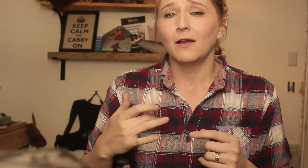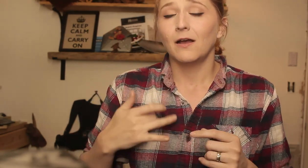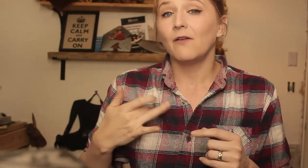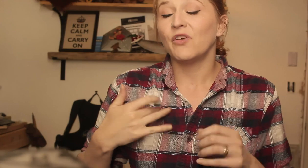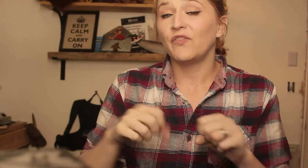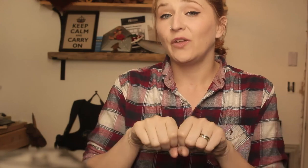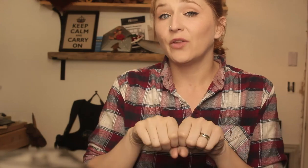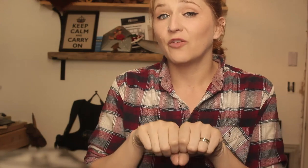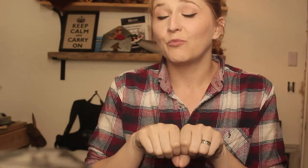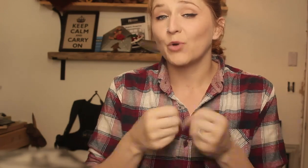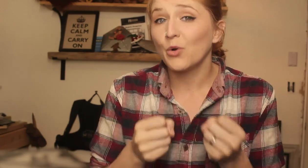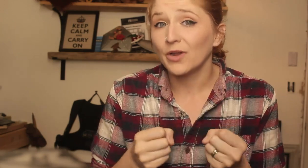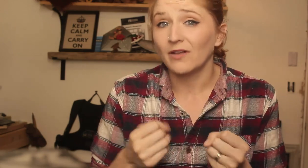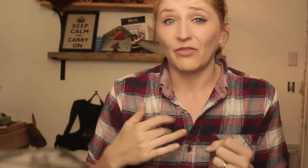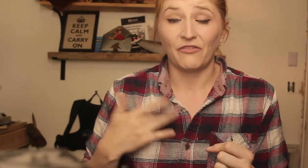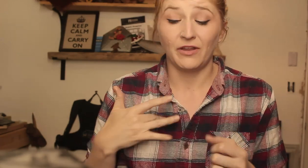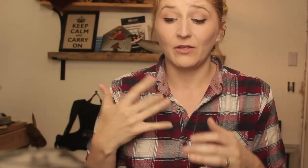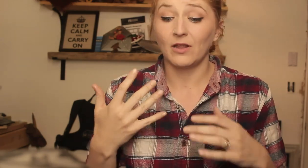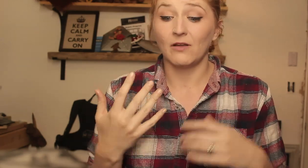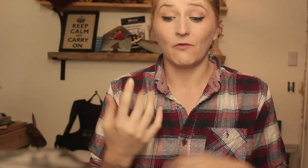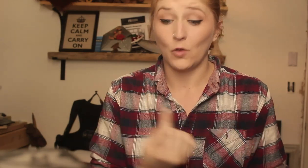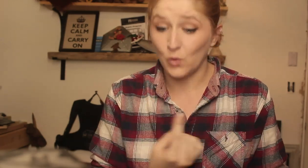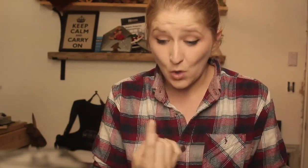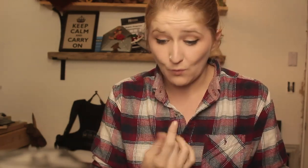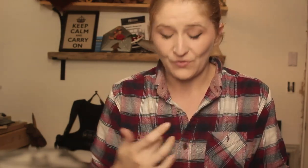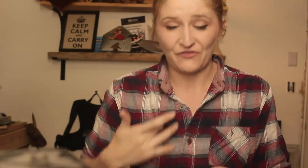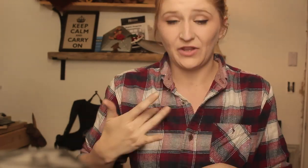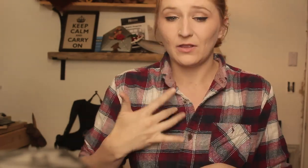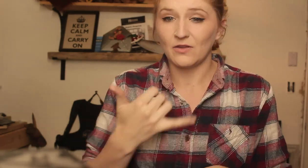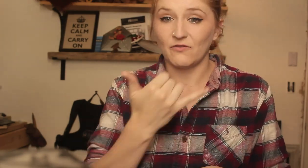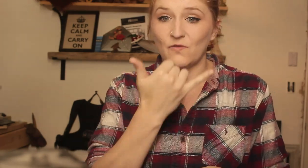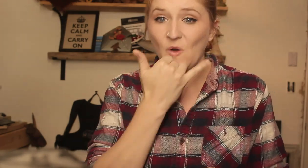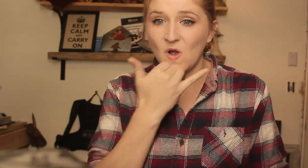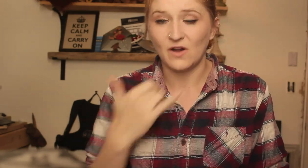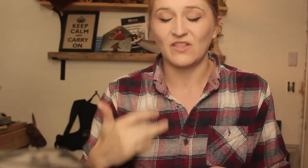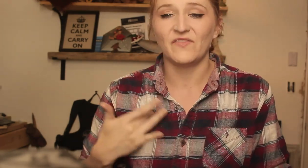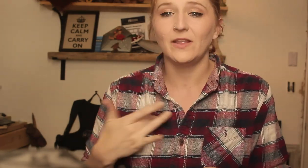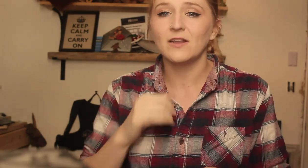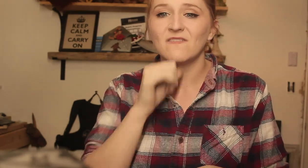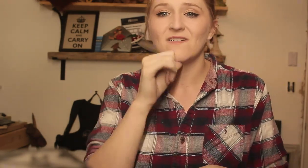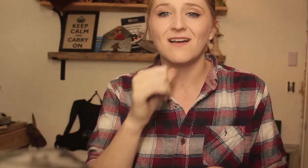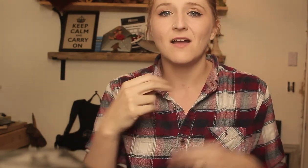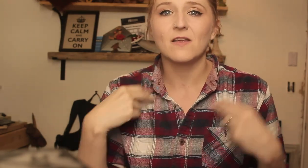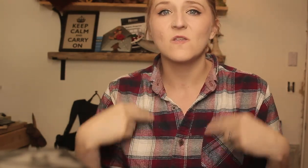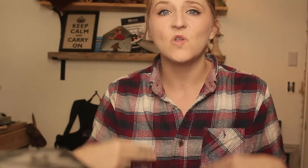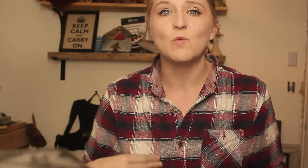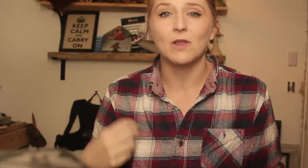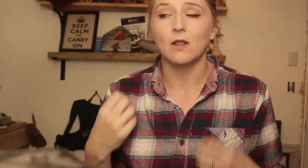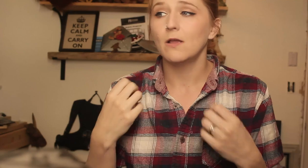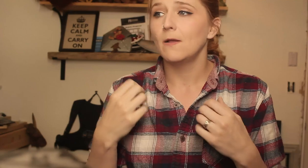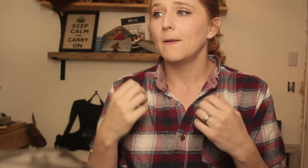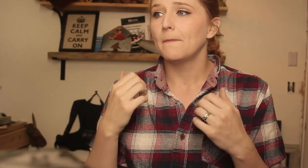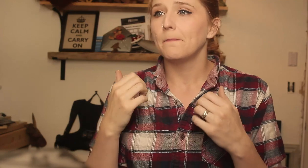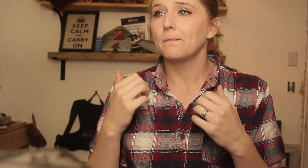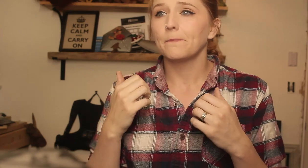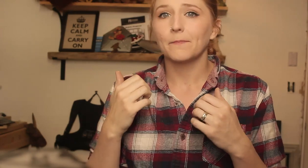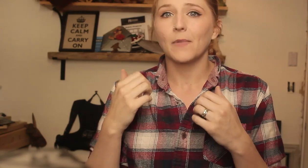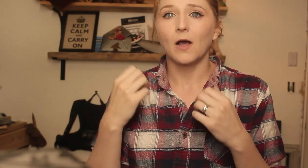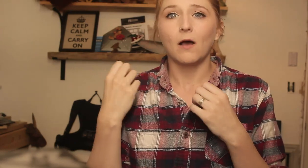of the feeling of broken, the feeling of alone, the feeling of wrong, the feeling of not human.